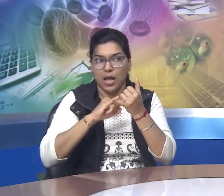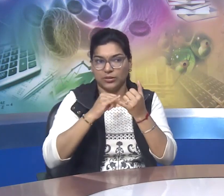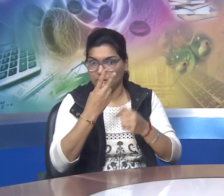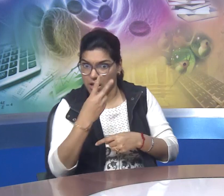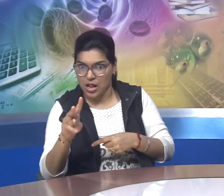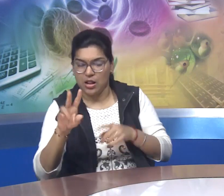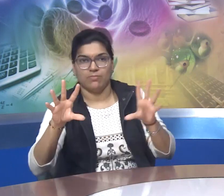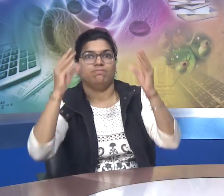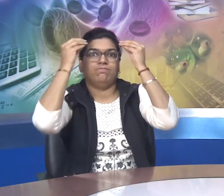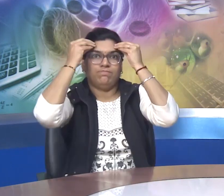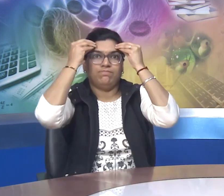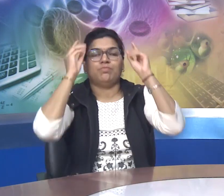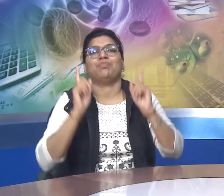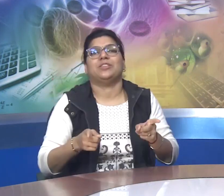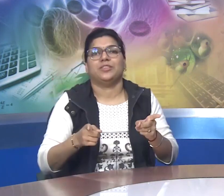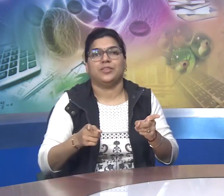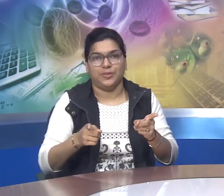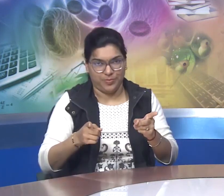different from passive voice pronouns.